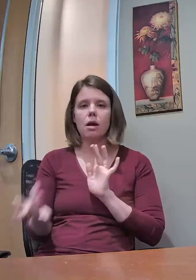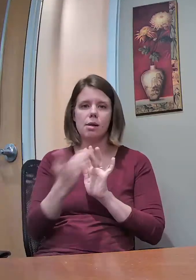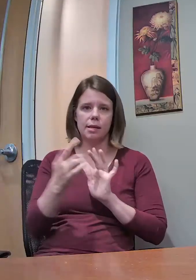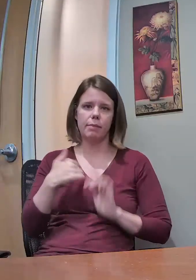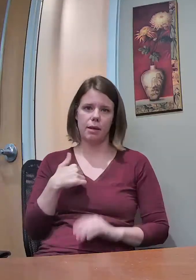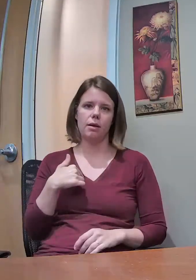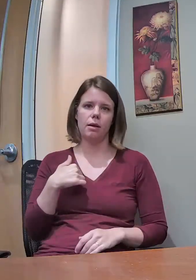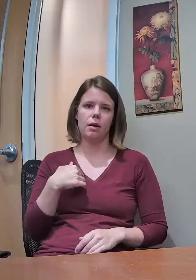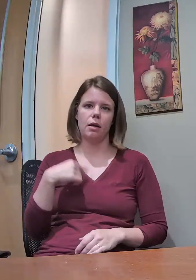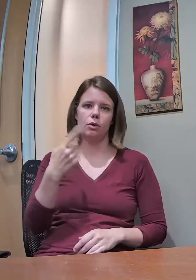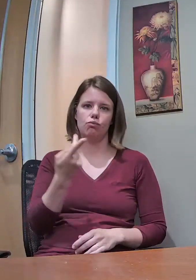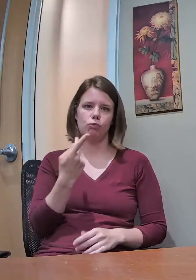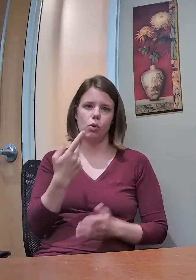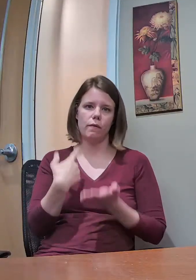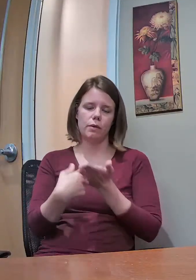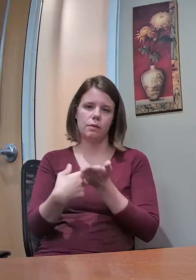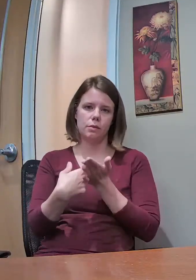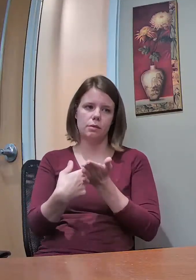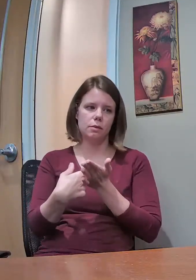And I think,